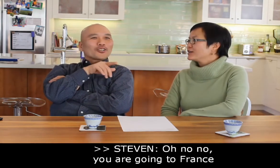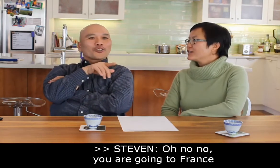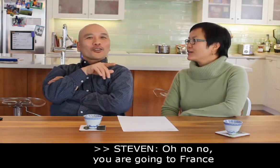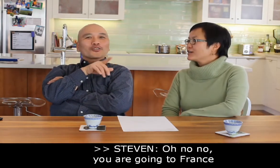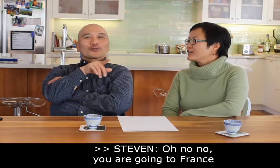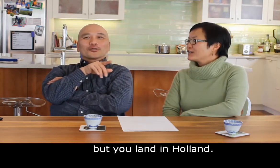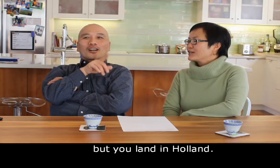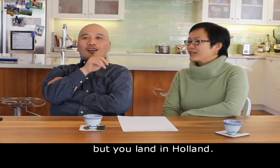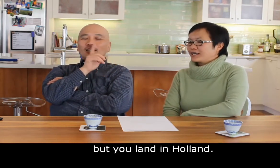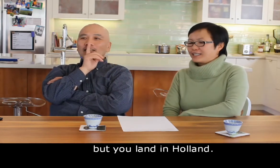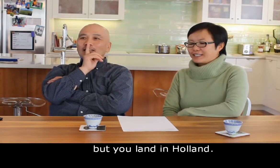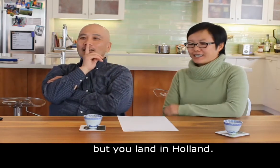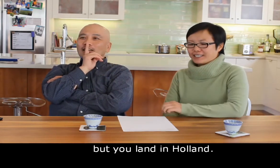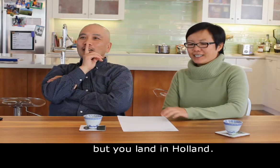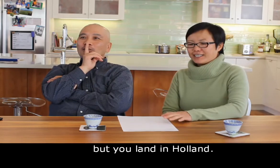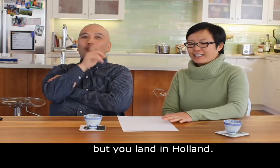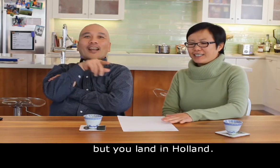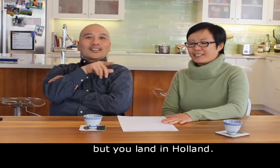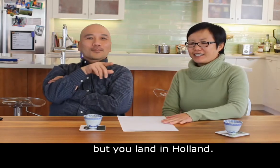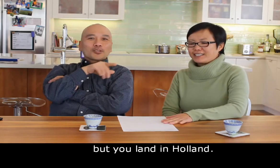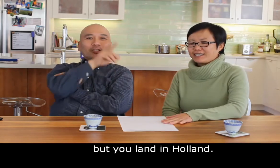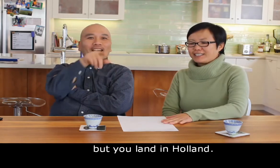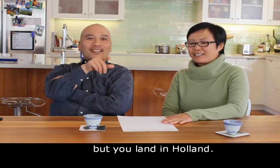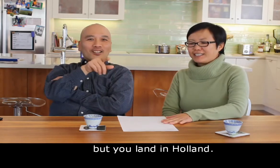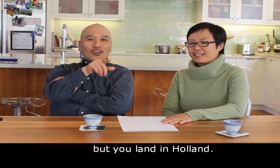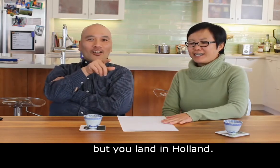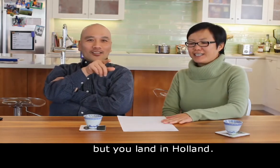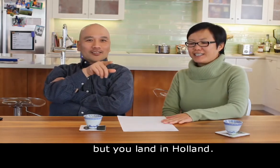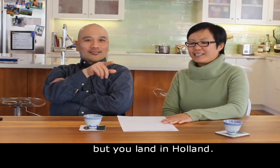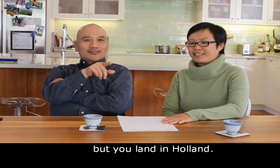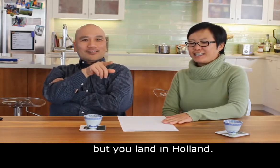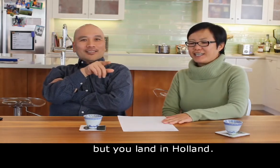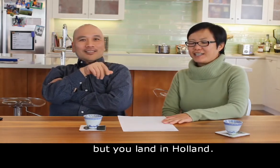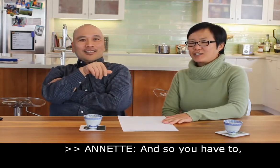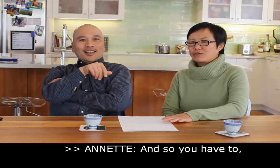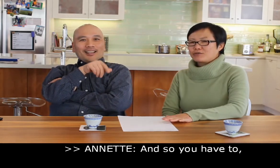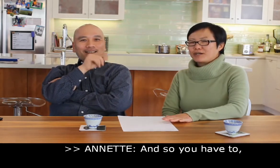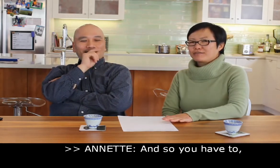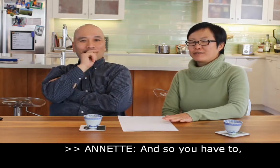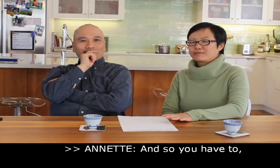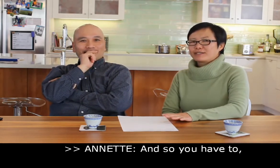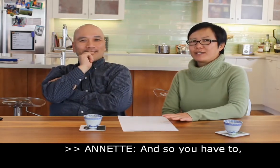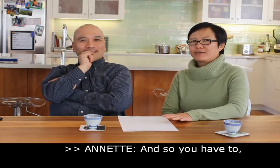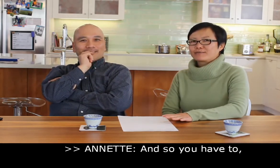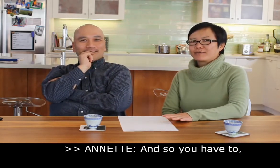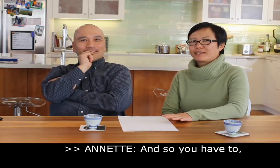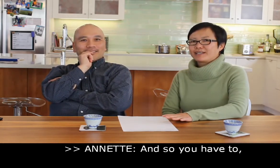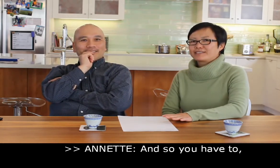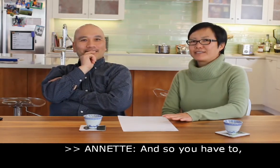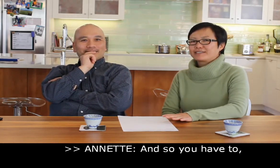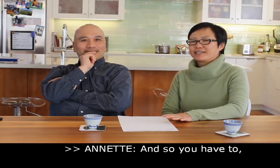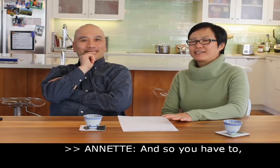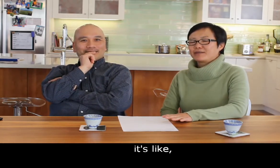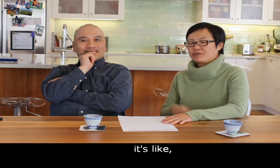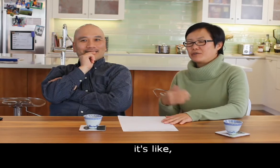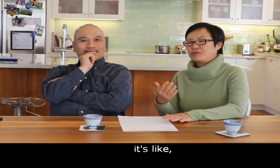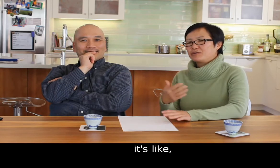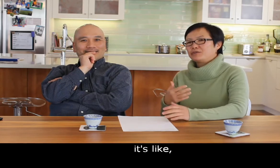going to France, but you land in Holland. And so you have to, it's like when you